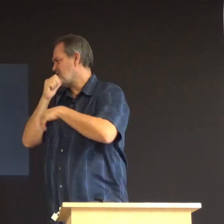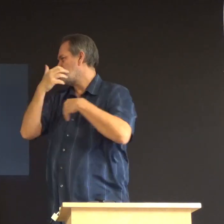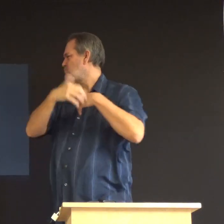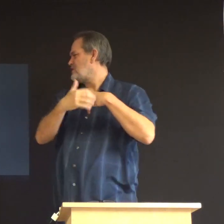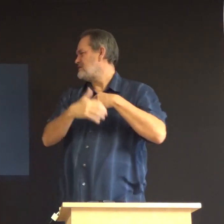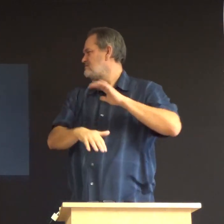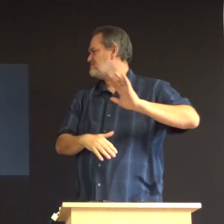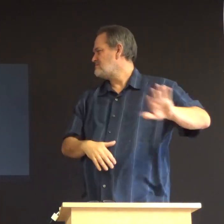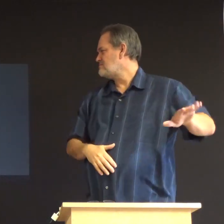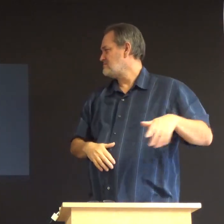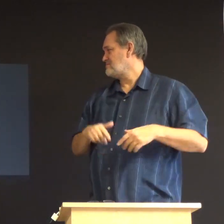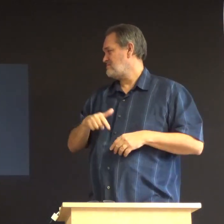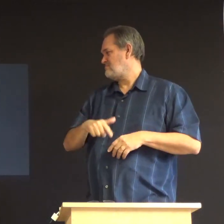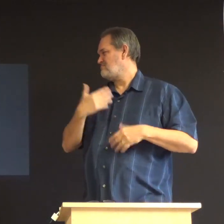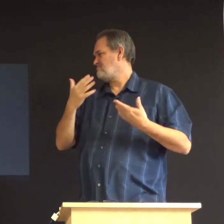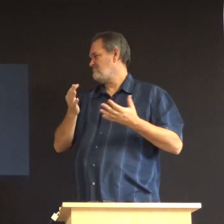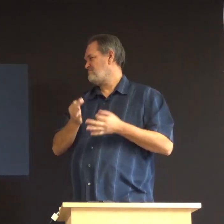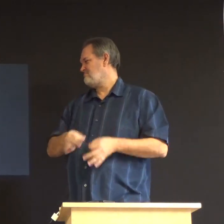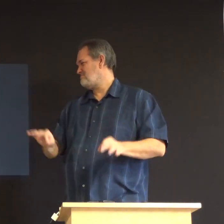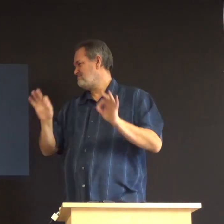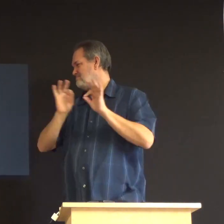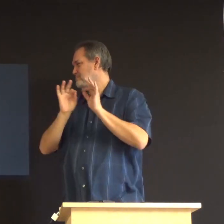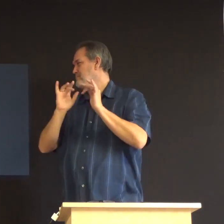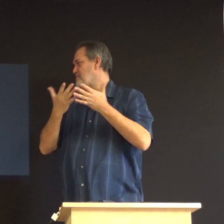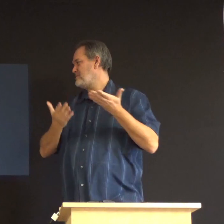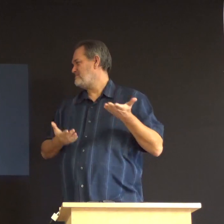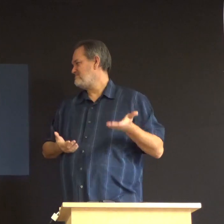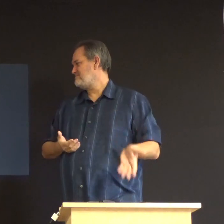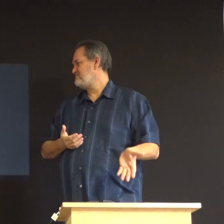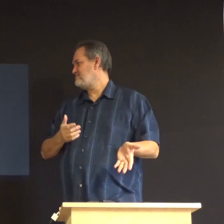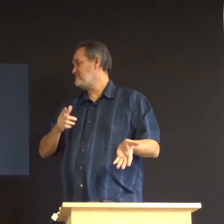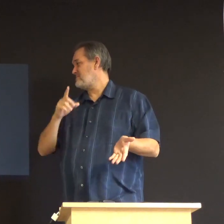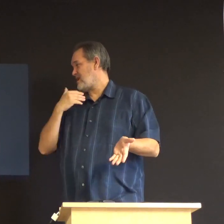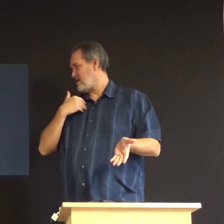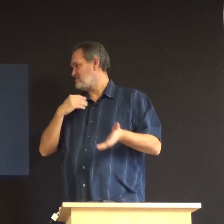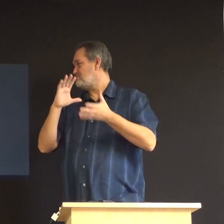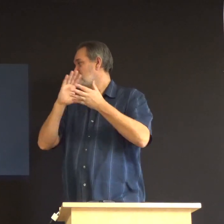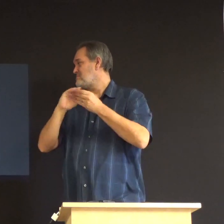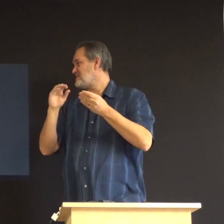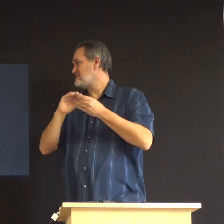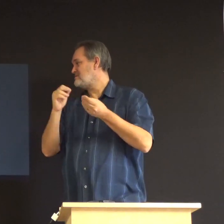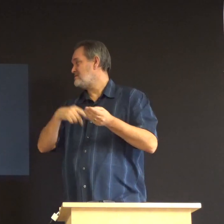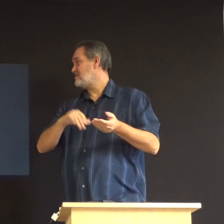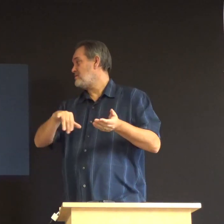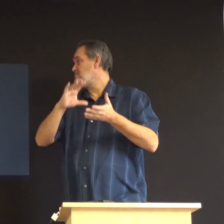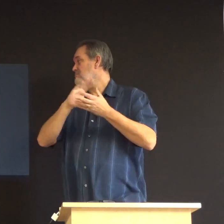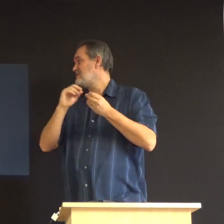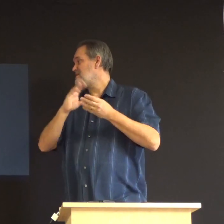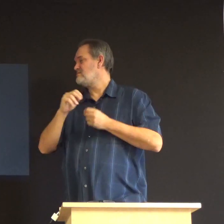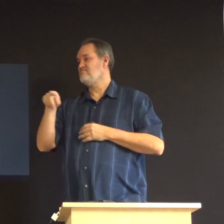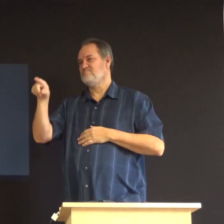means material things are right here in the Bible too. The Bible has a message, and that message is that you're